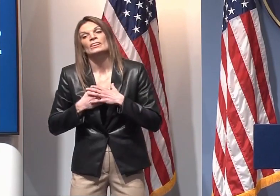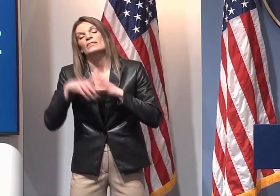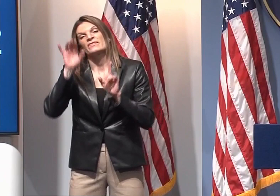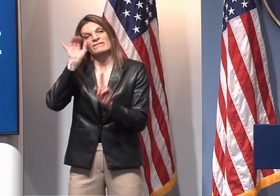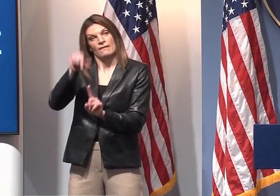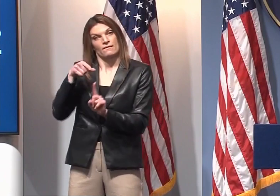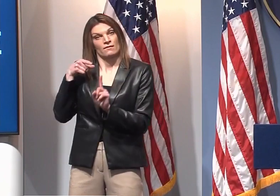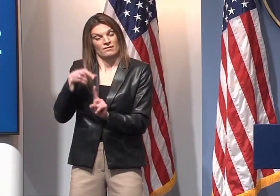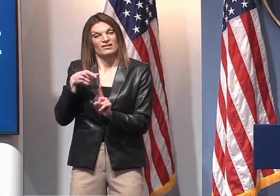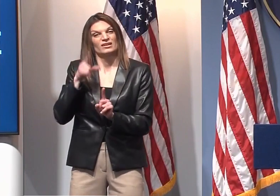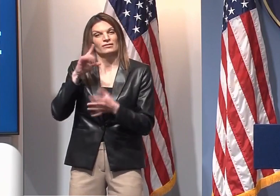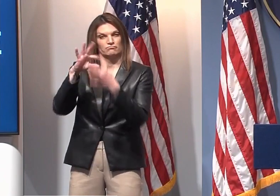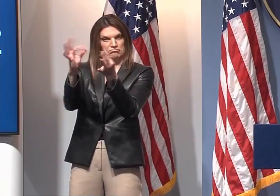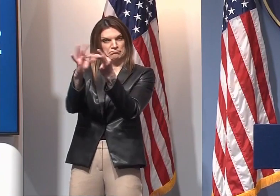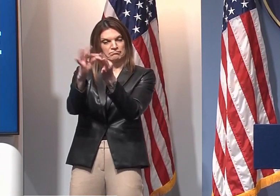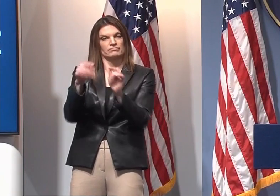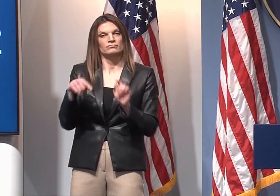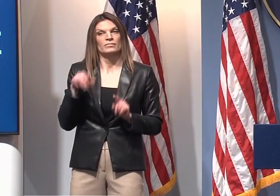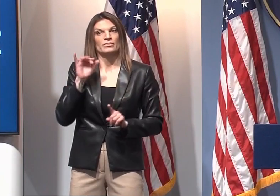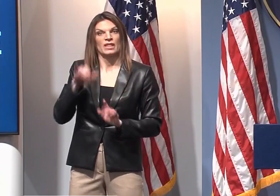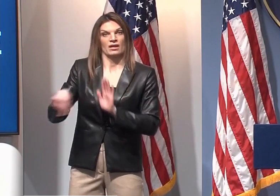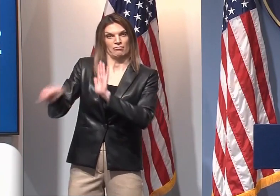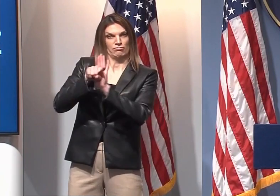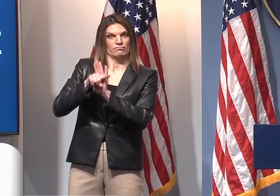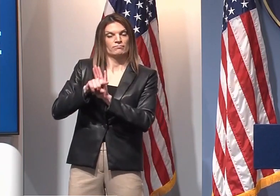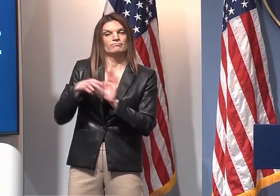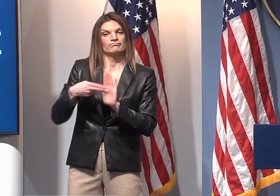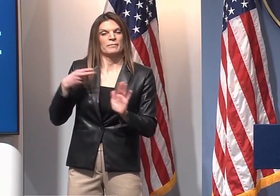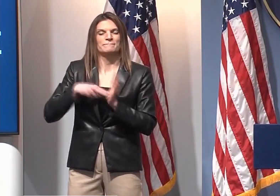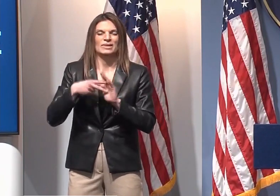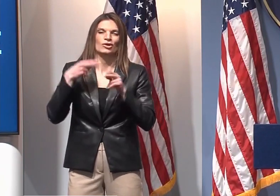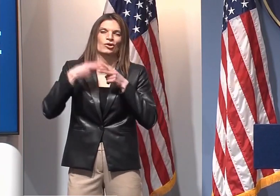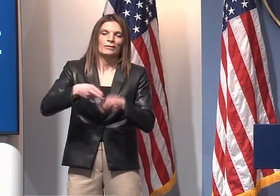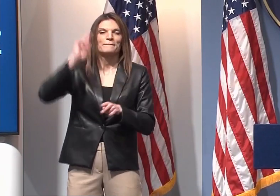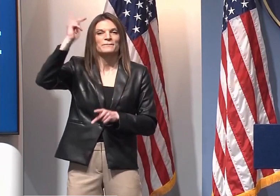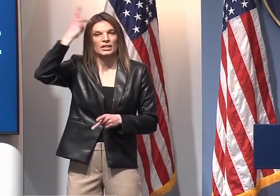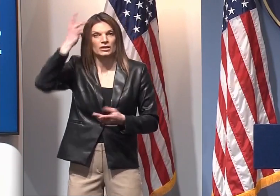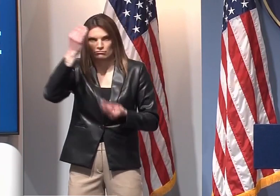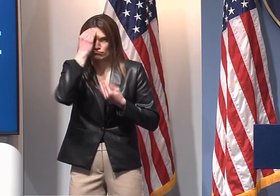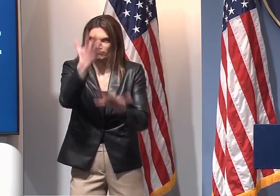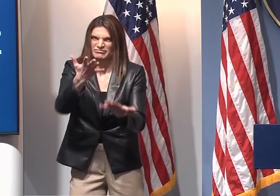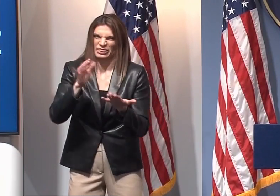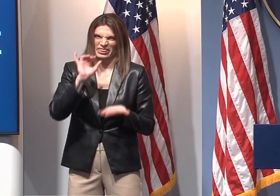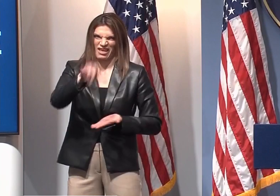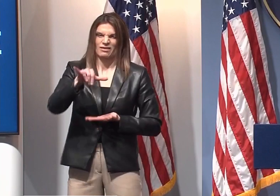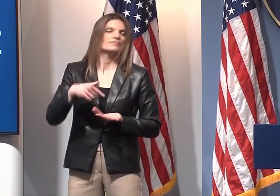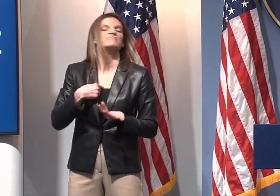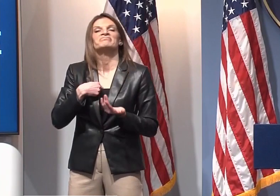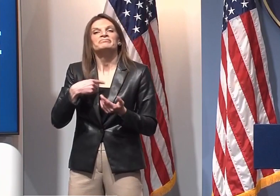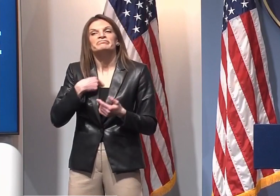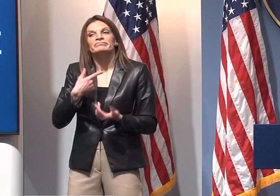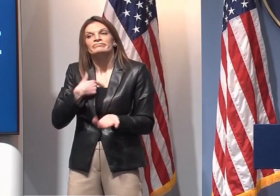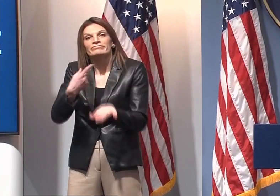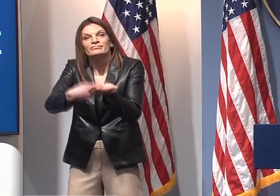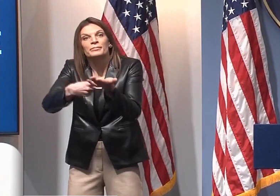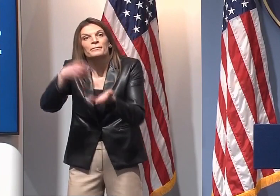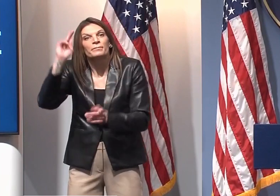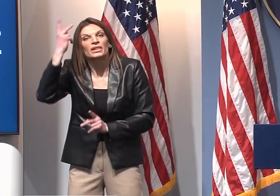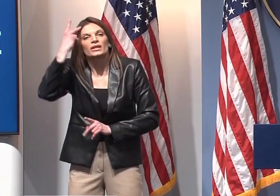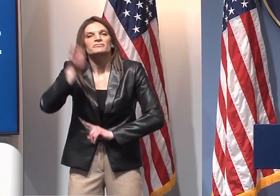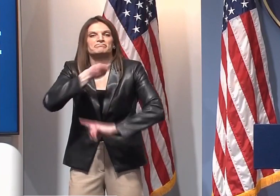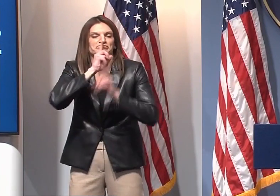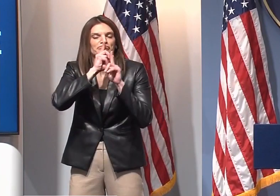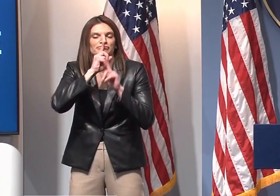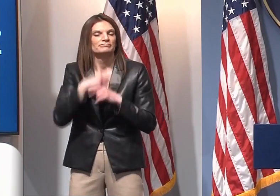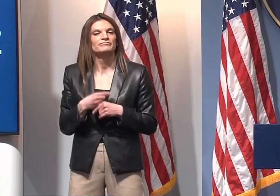jobs on my team. There have never been travel restrictions in Michigan. There just haven't been. What we have